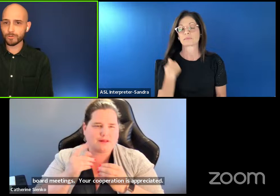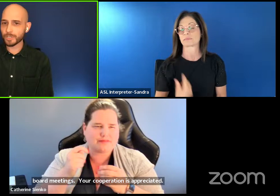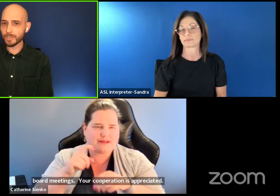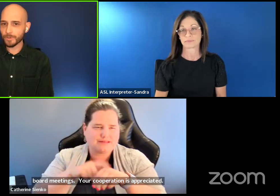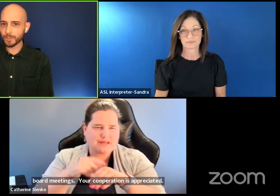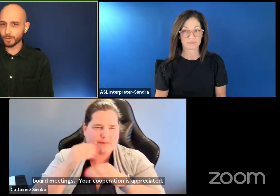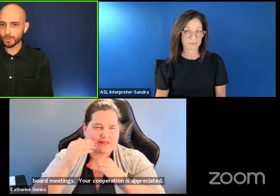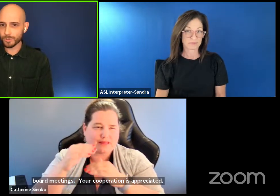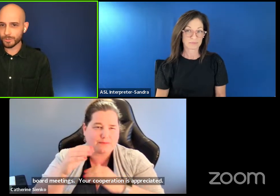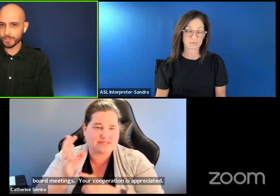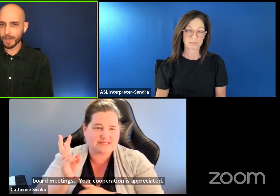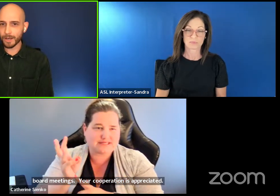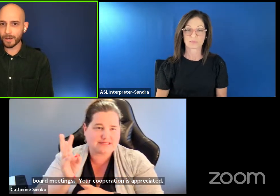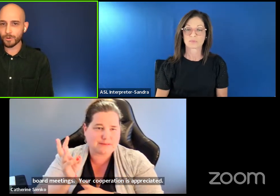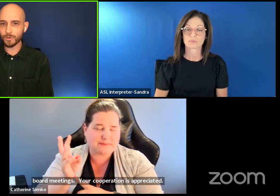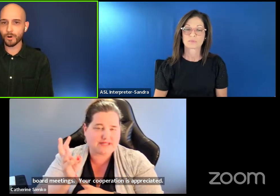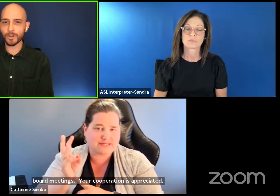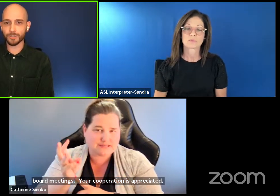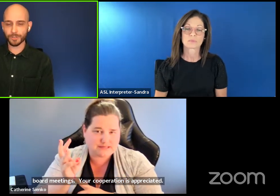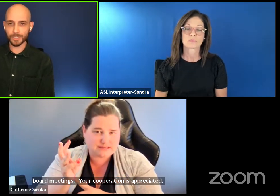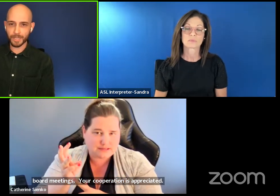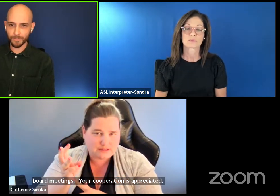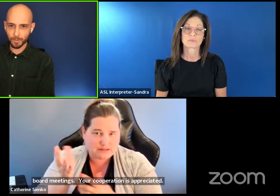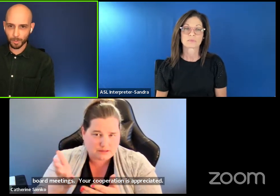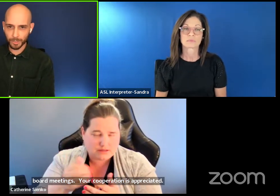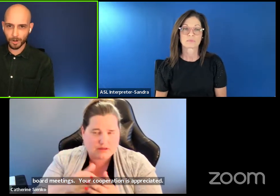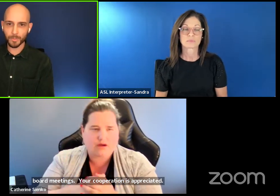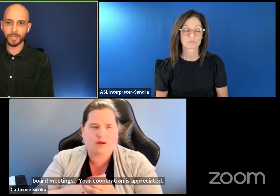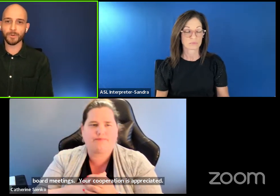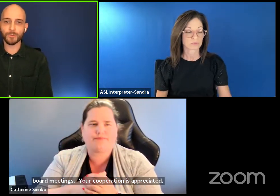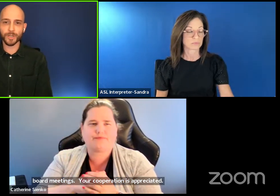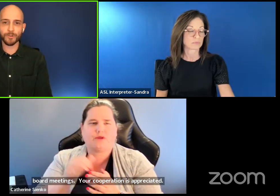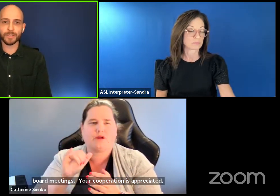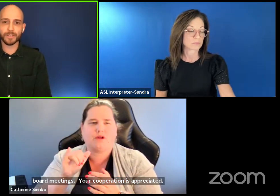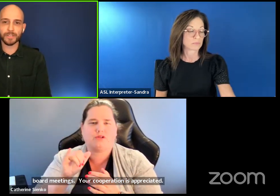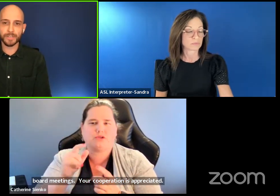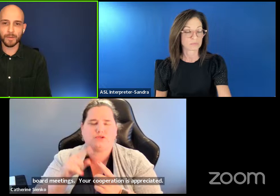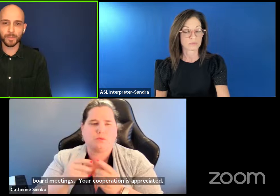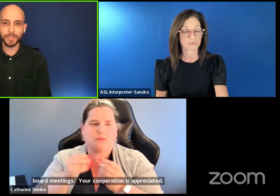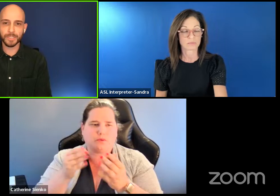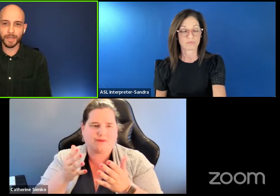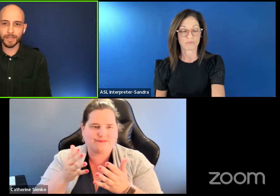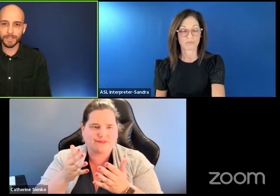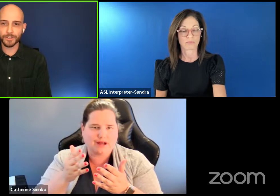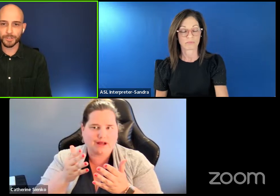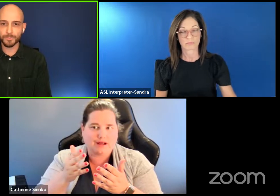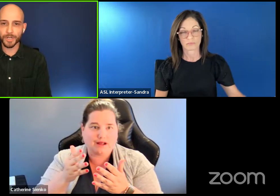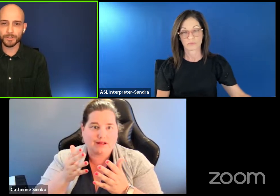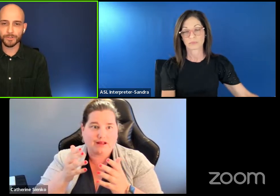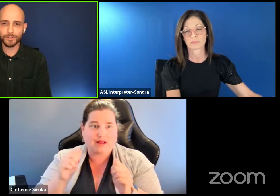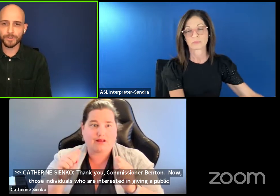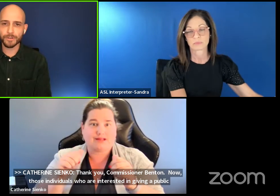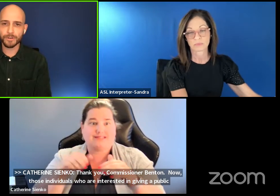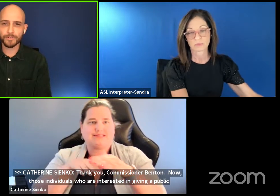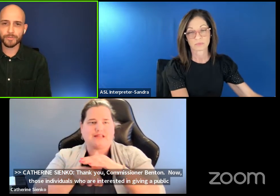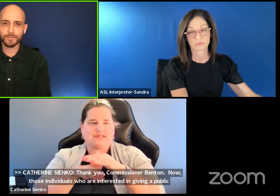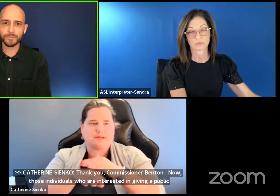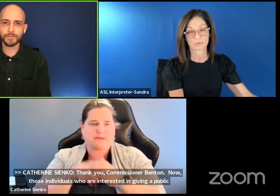Now, those individuals who are interested in giving a public comment, I want to reiterate that the time limit today is 6